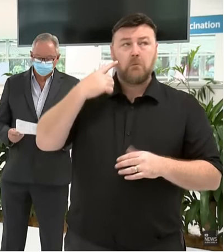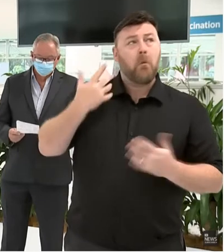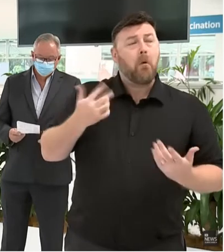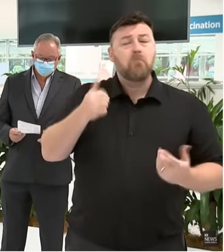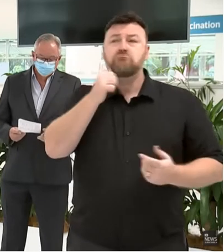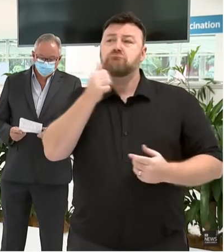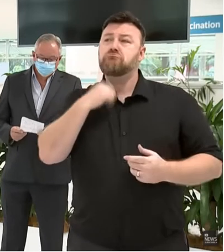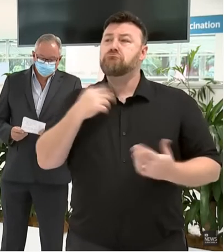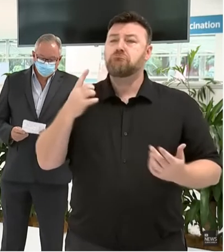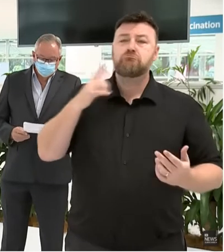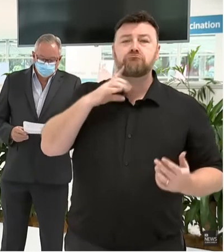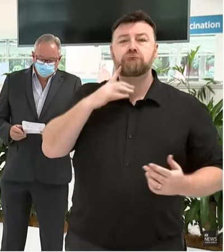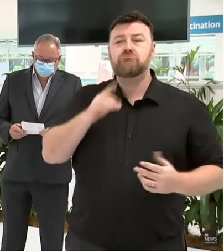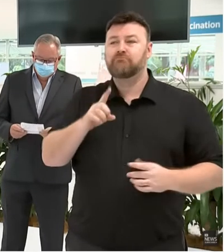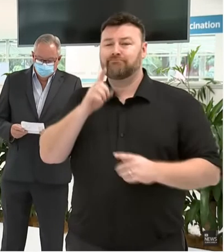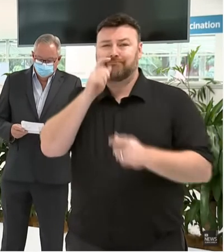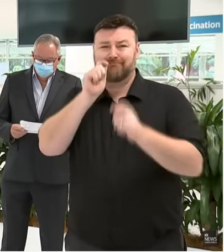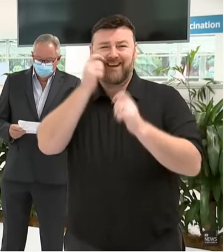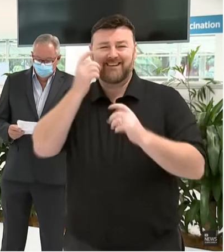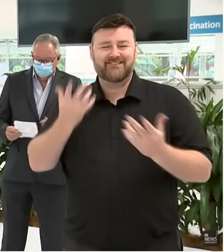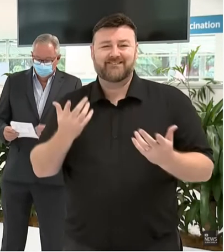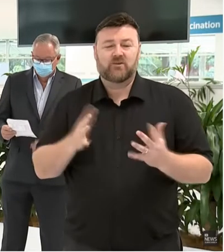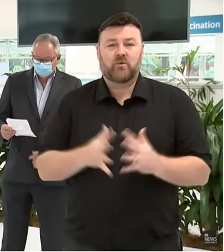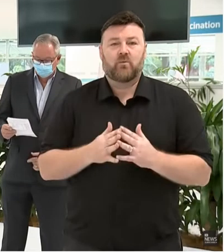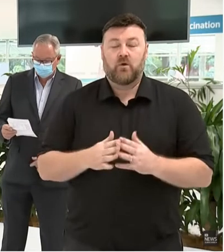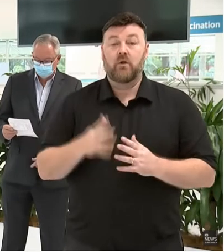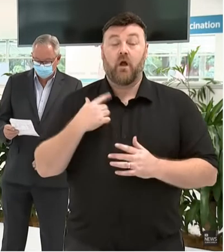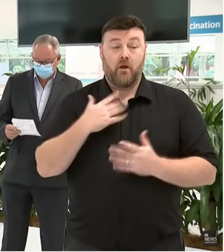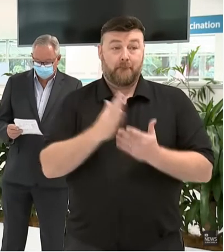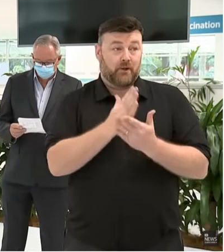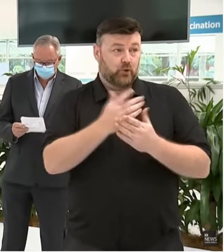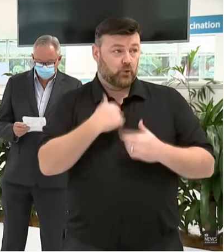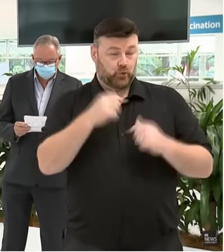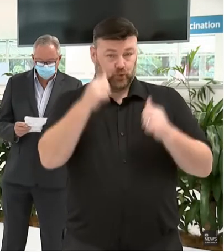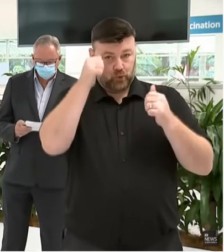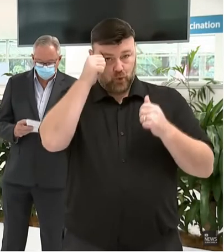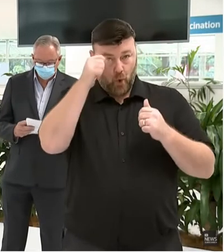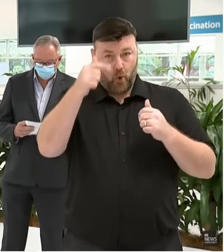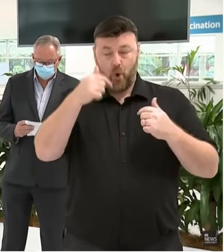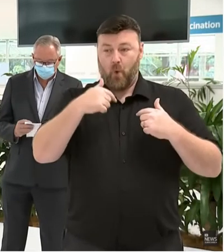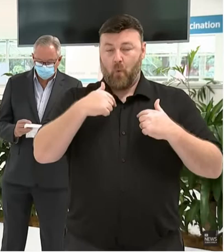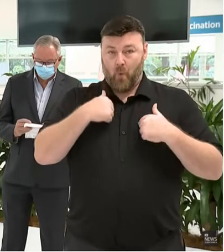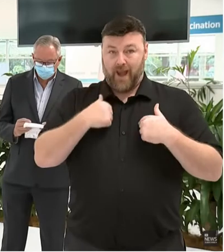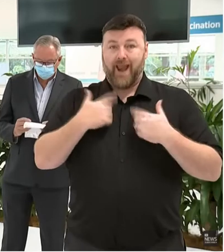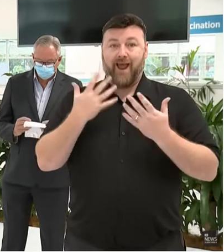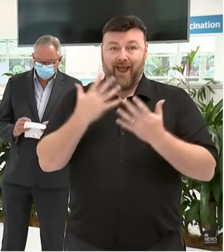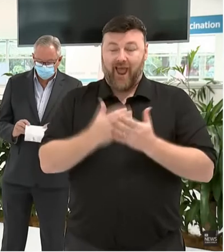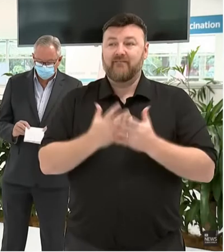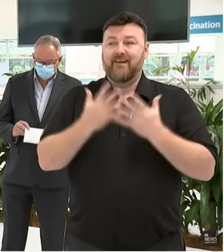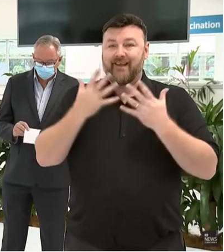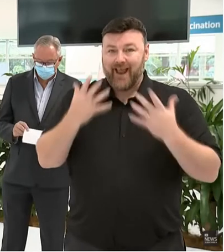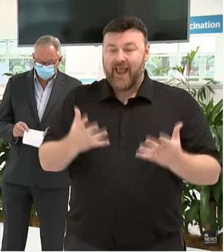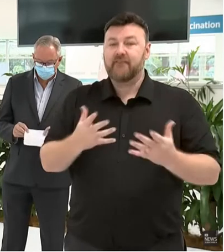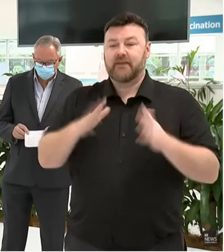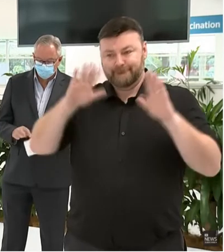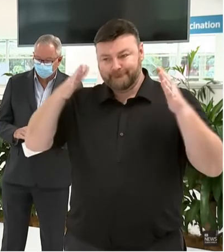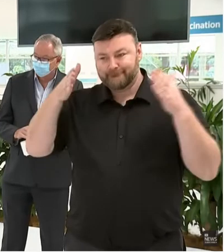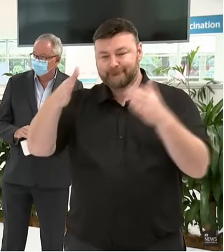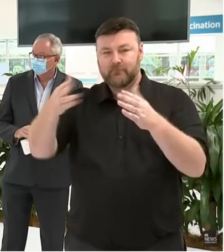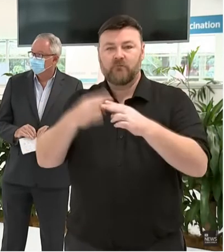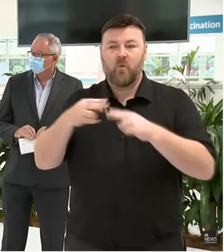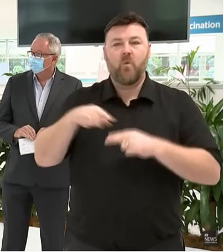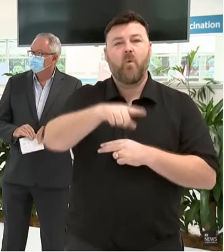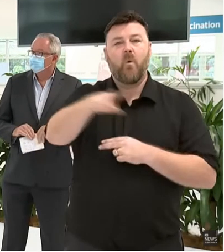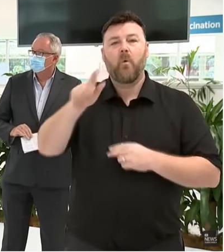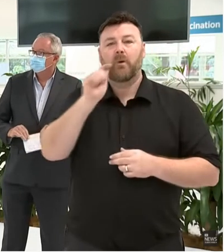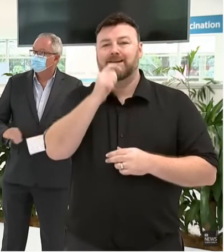that clear. We have put all our resources into those testing centres across the state. Now, I would expect those